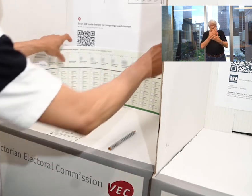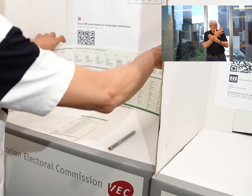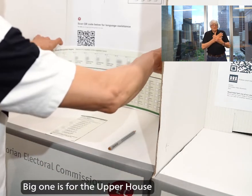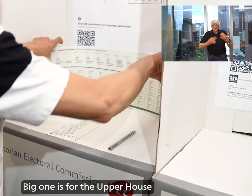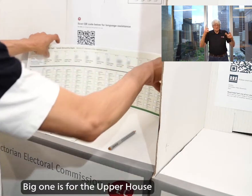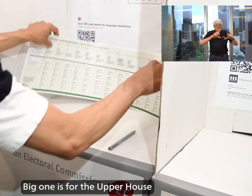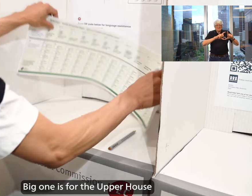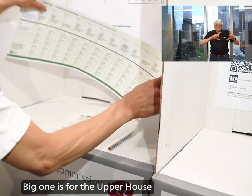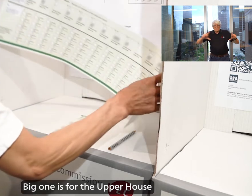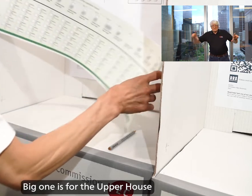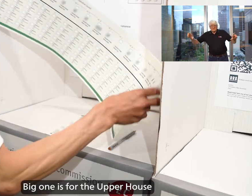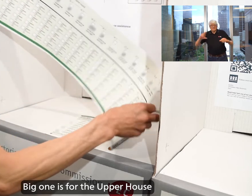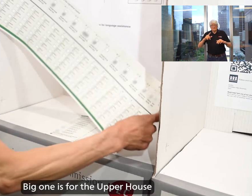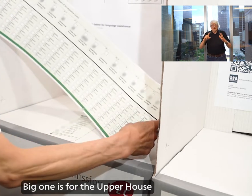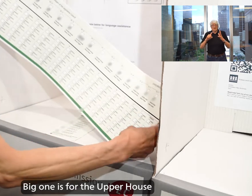Big one is for the upper house.